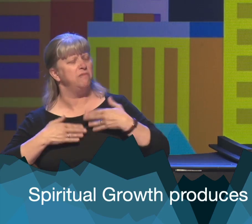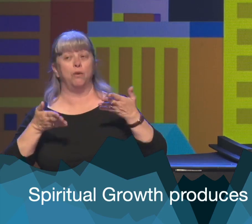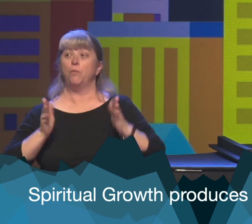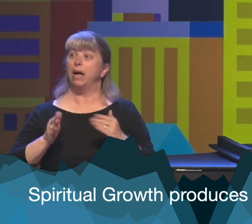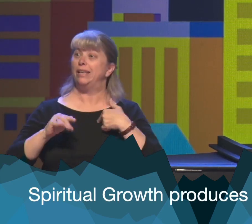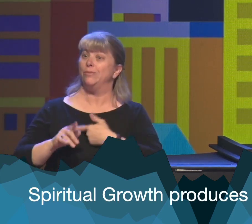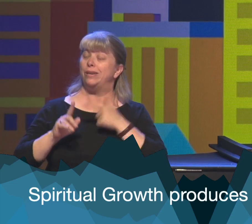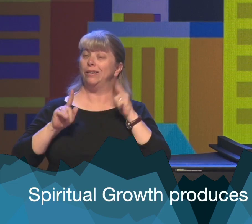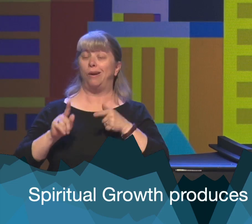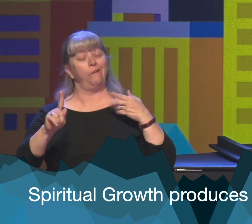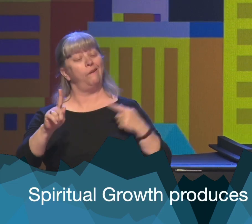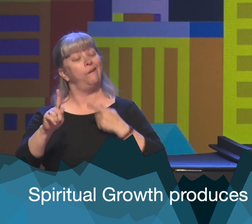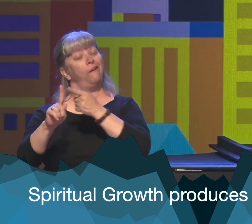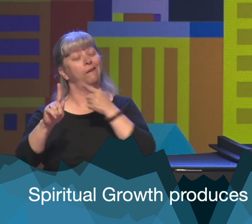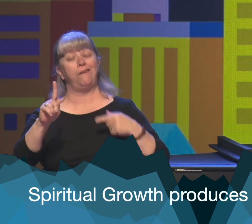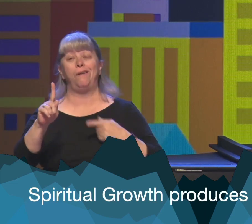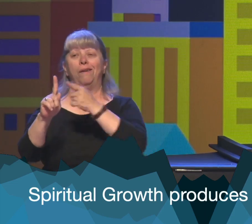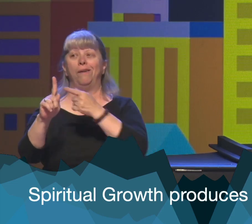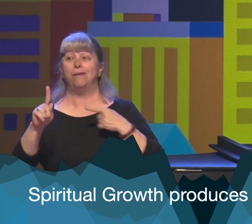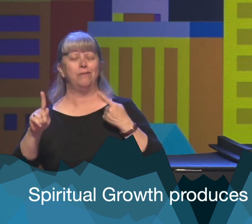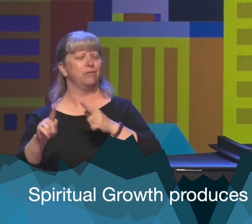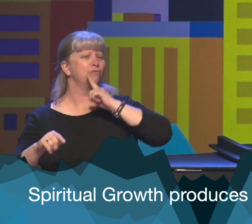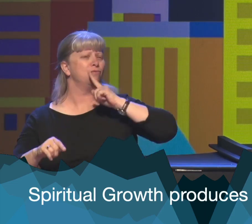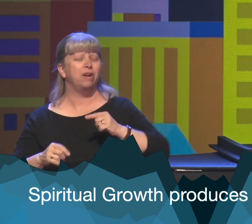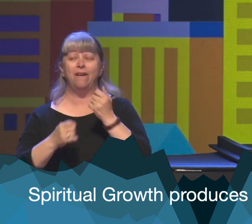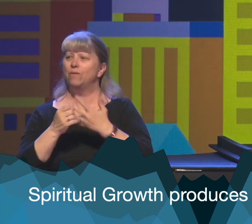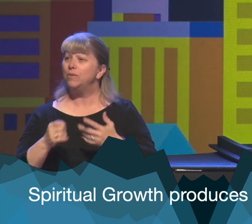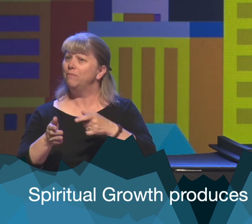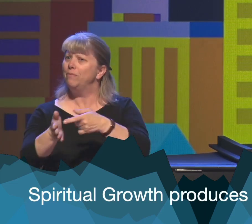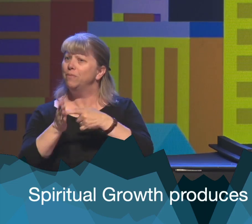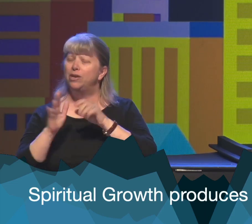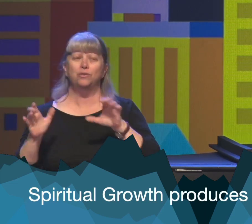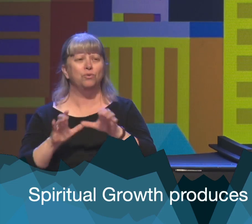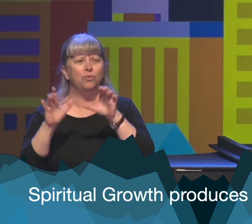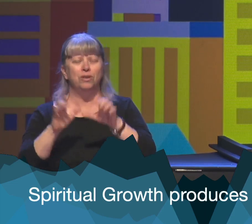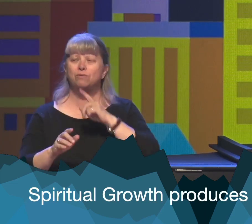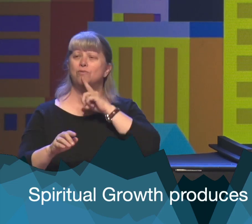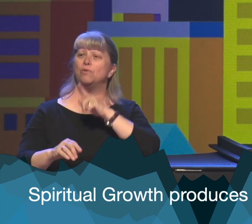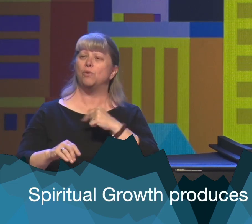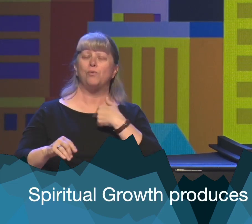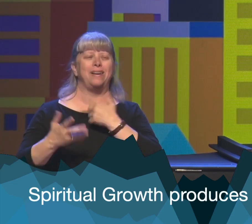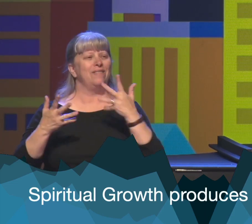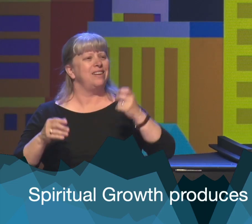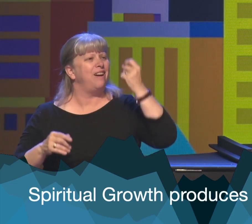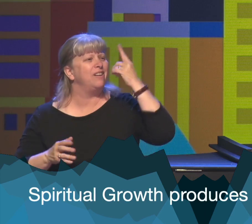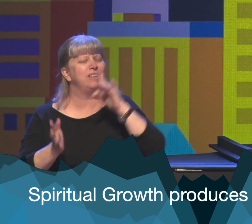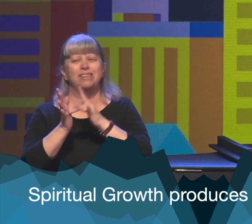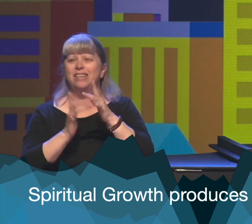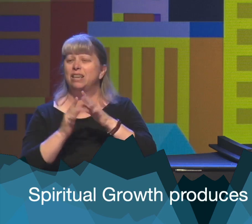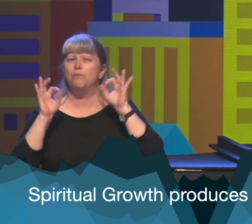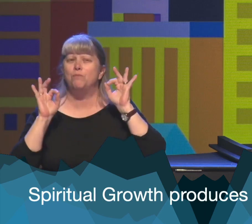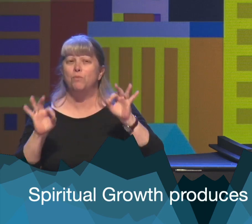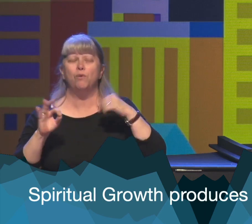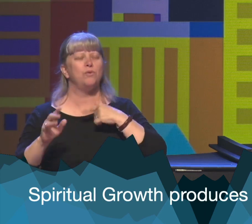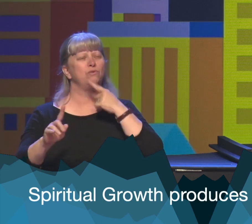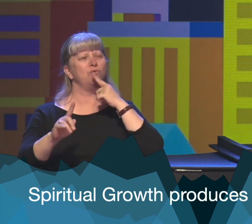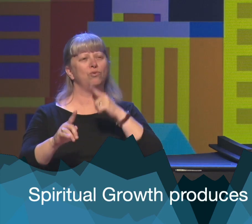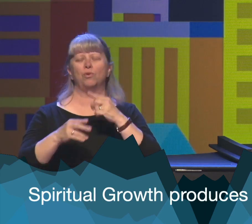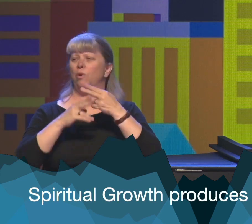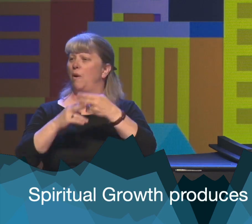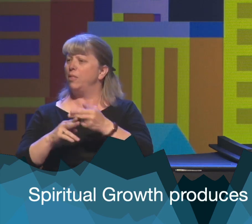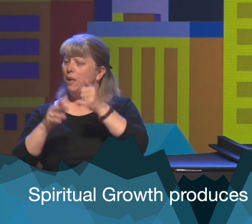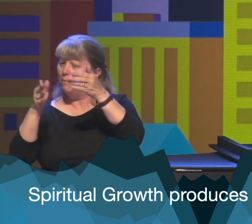we go on our crusades. We're so certain everybody has to do this. We're so certain that we understand Jesus perfectly. We're so certain we'll call